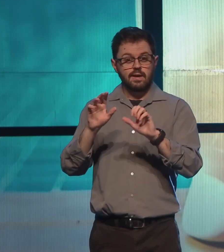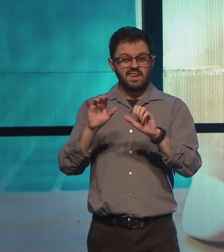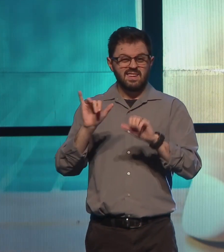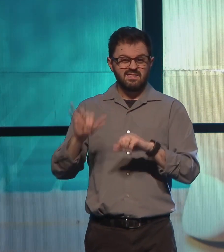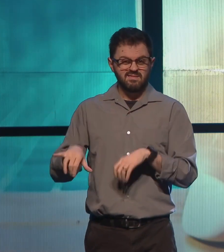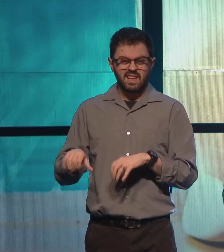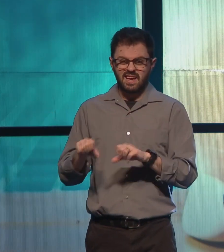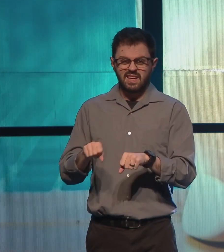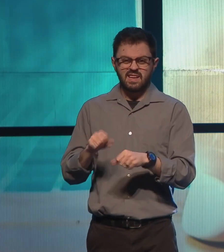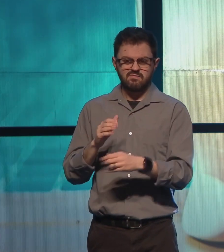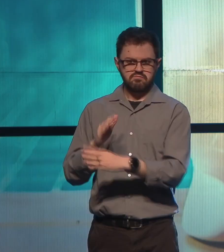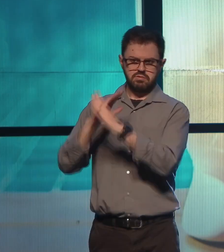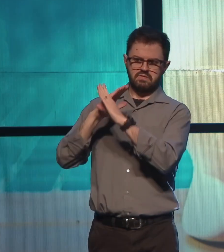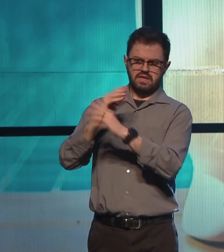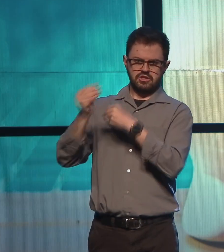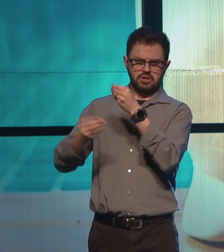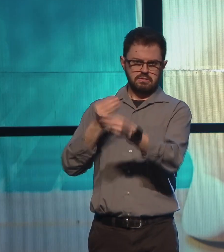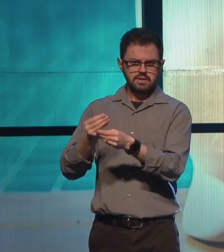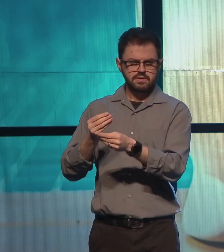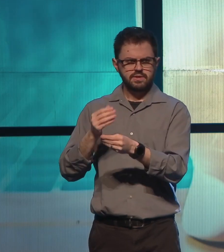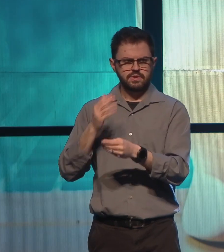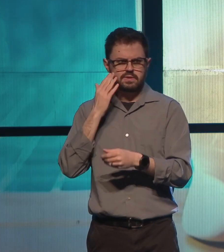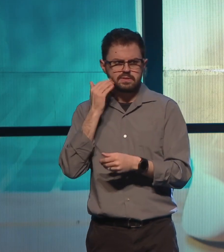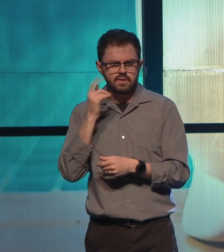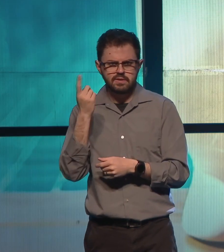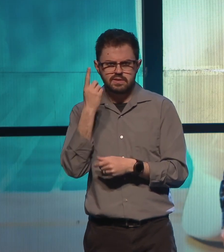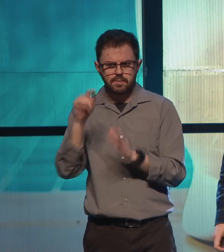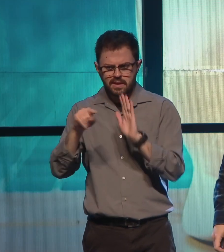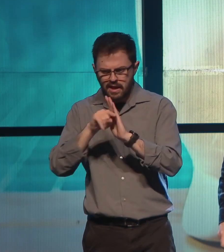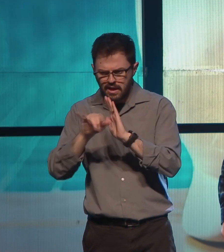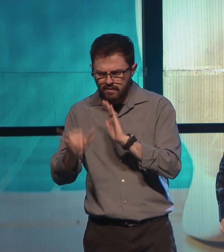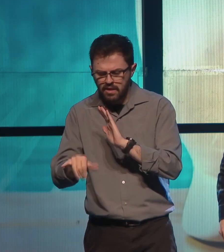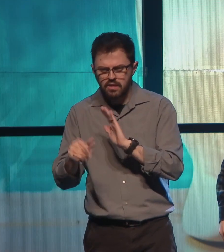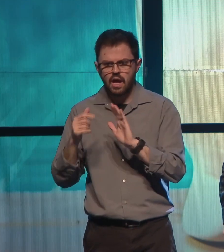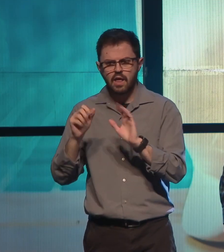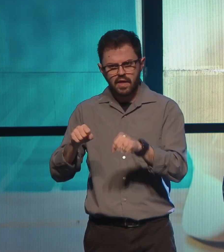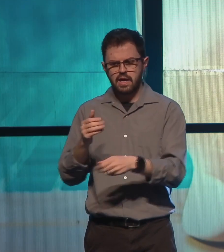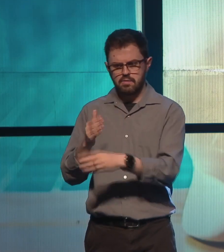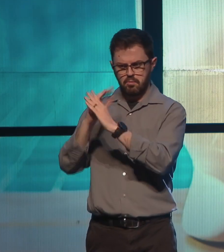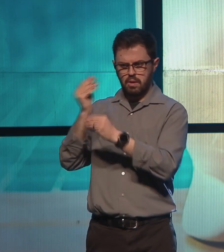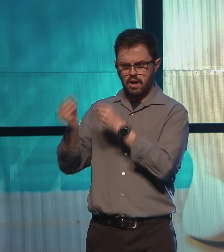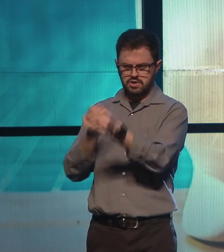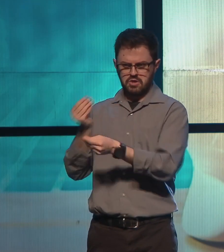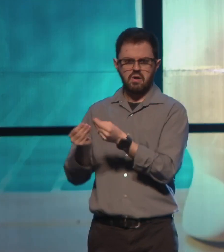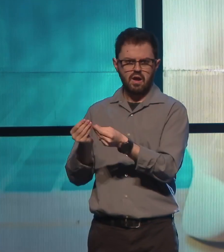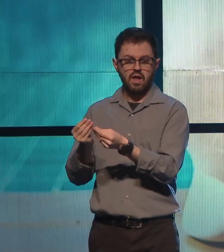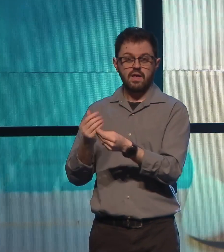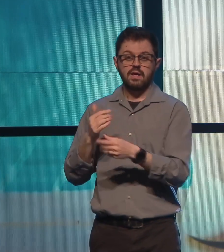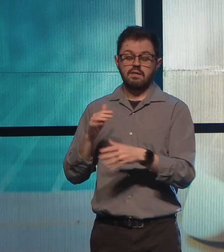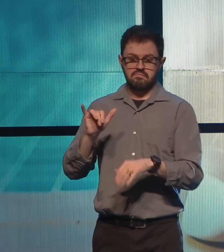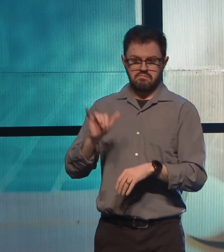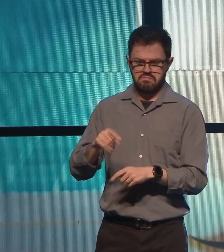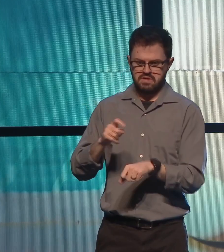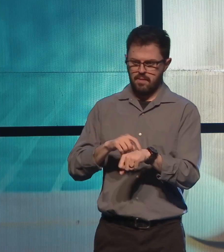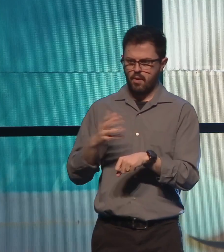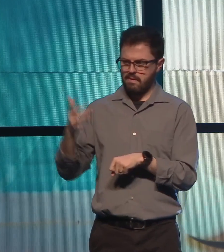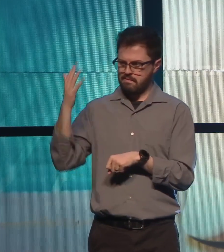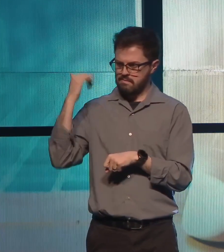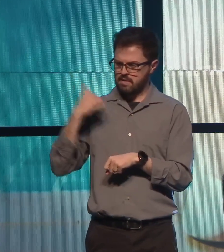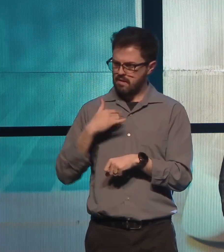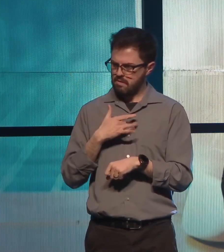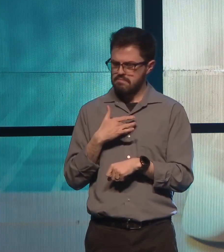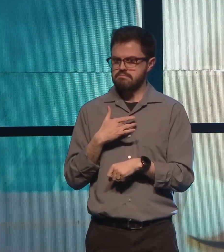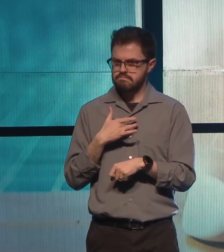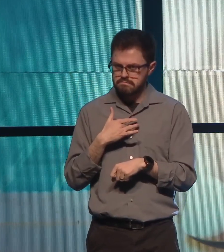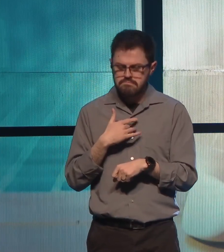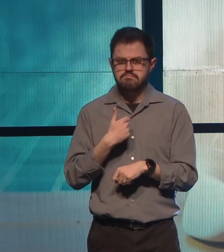clog up generosity when you go through an experience like that, right? And I felt like I was pretty wise in that moment. I thought, hey, I did well. I said,